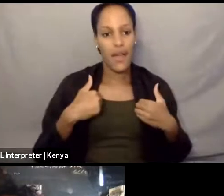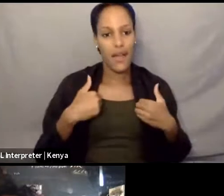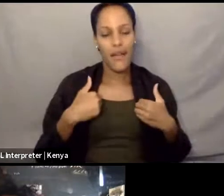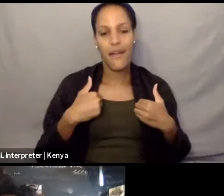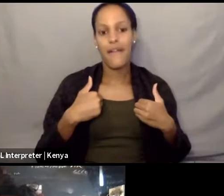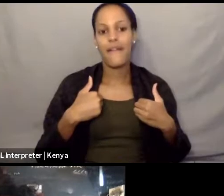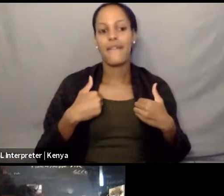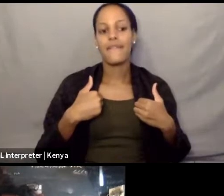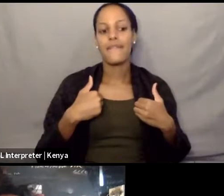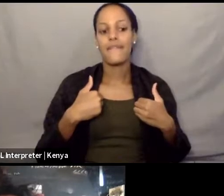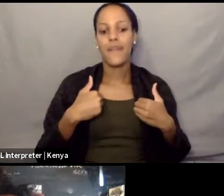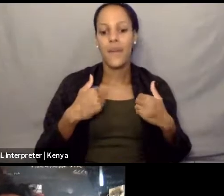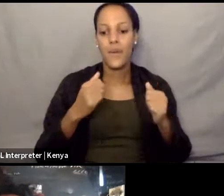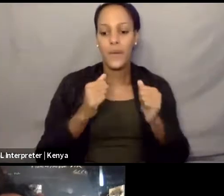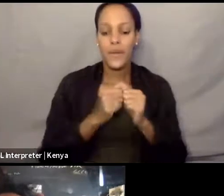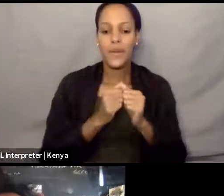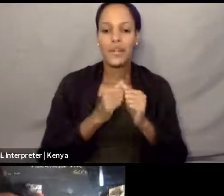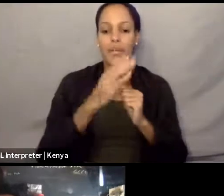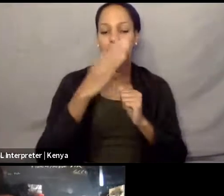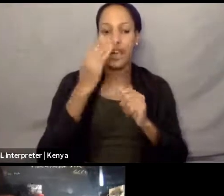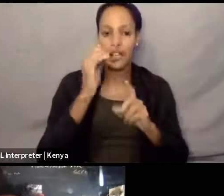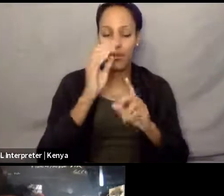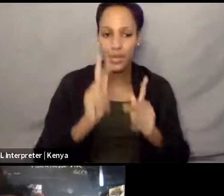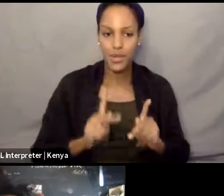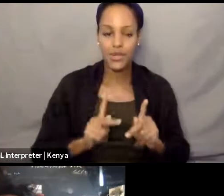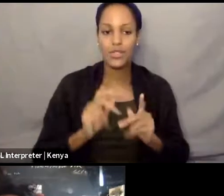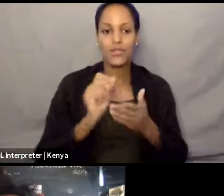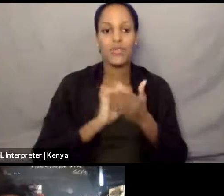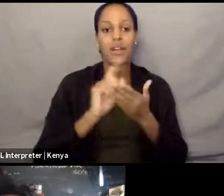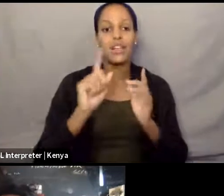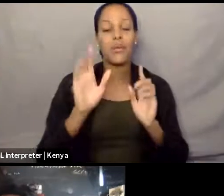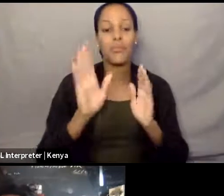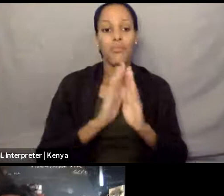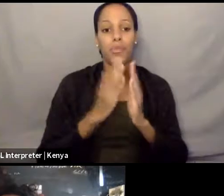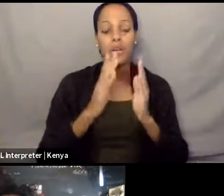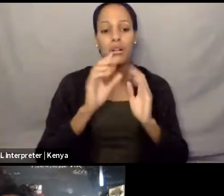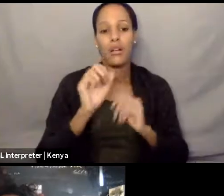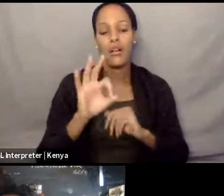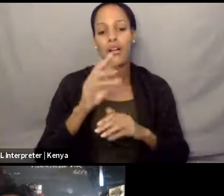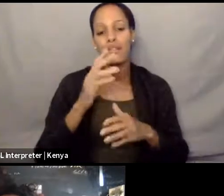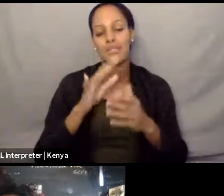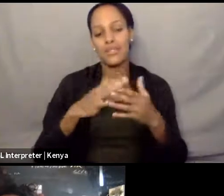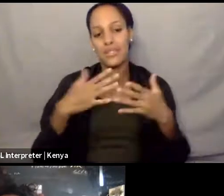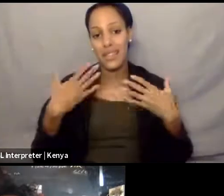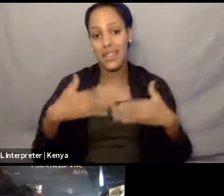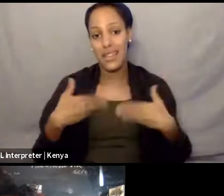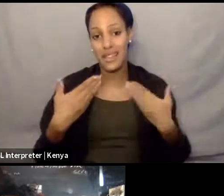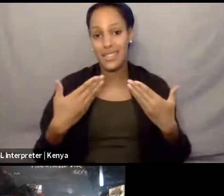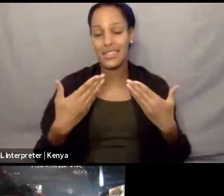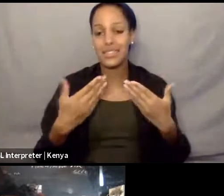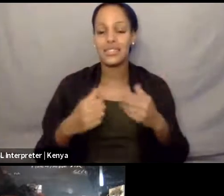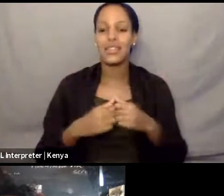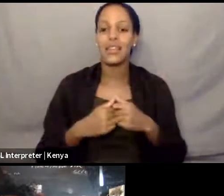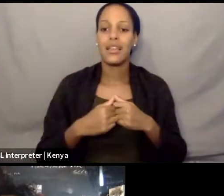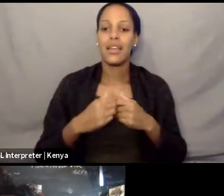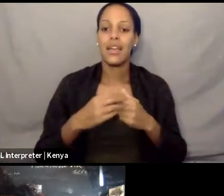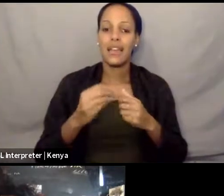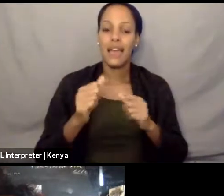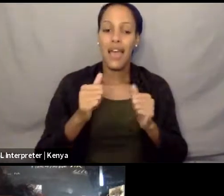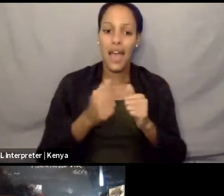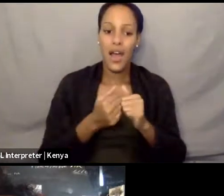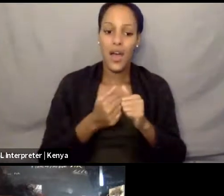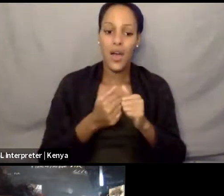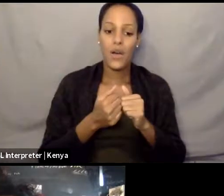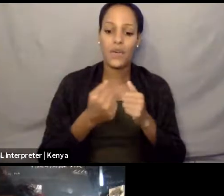a Black person writing a book of delights, and how that stands very much in